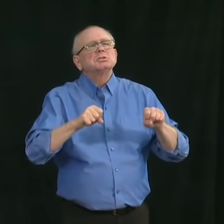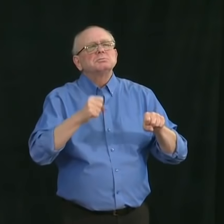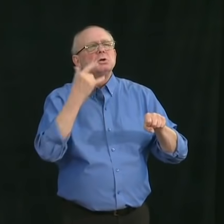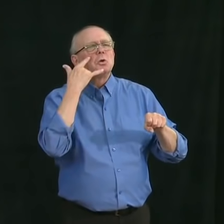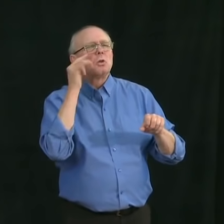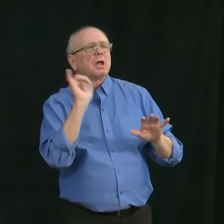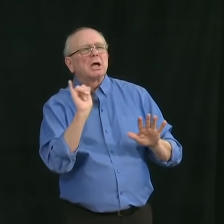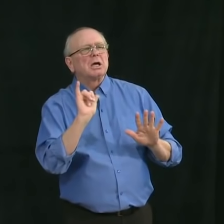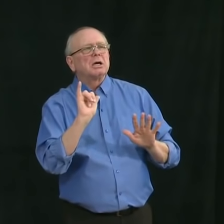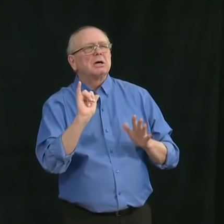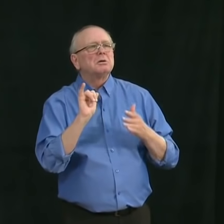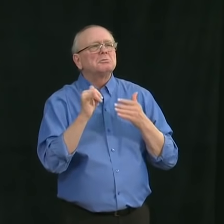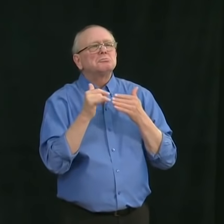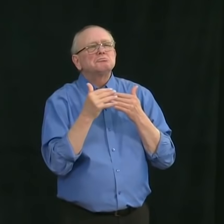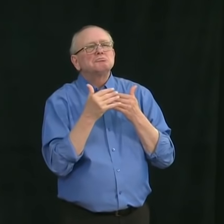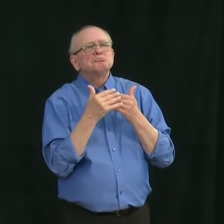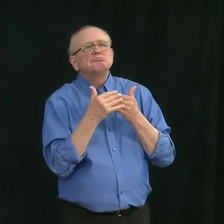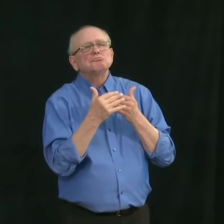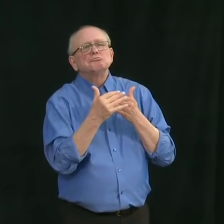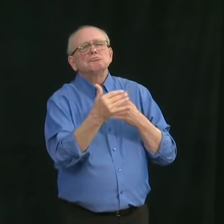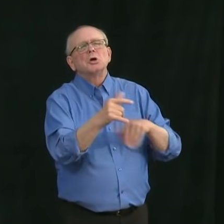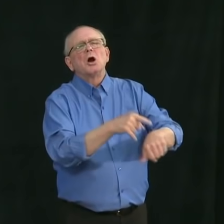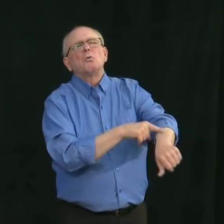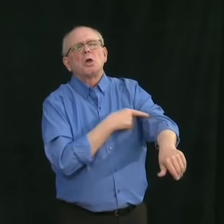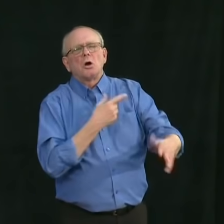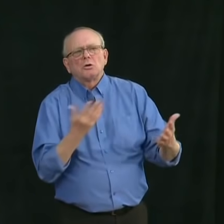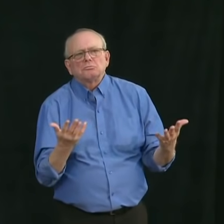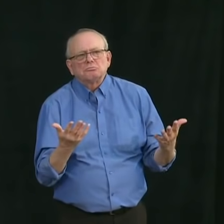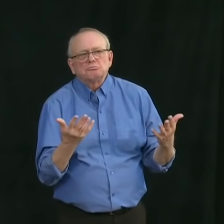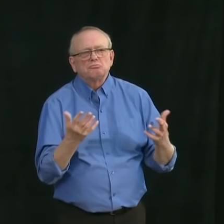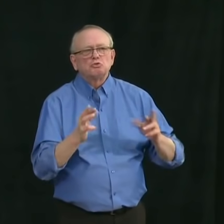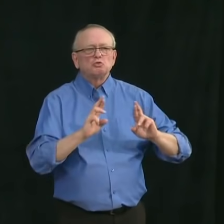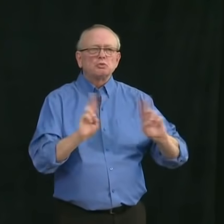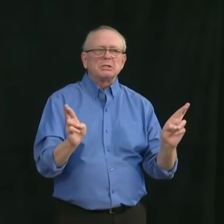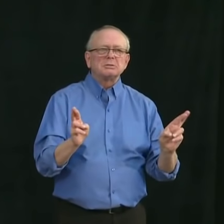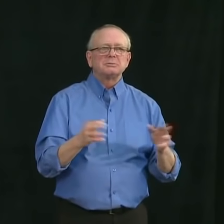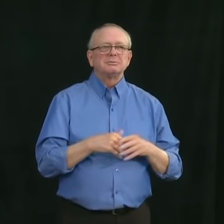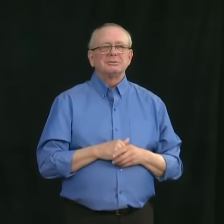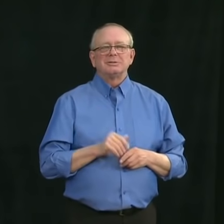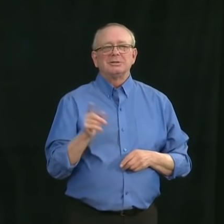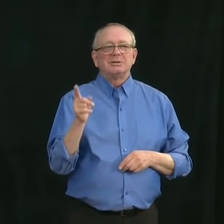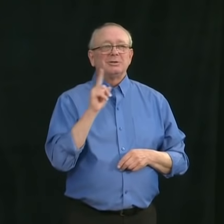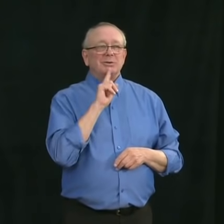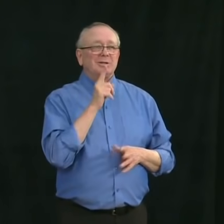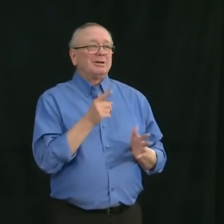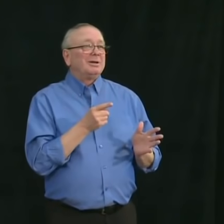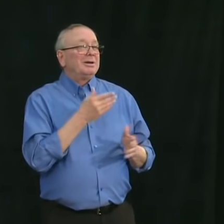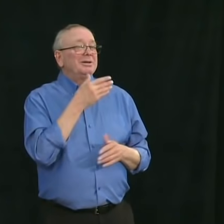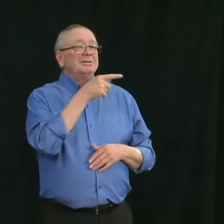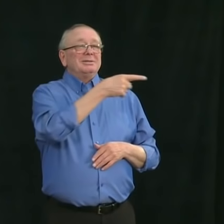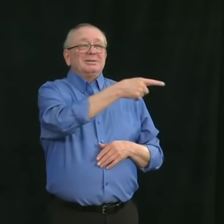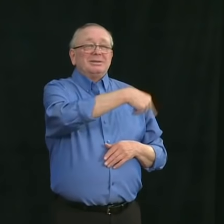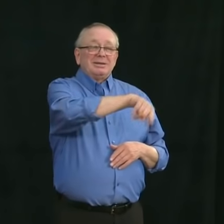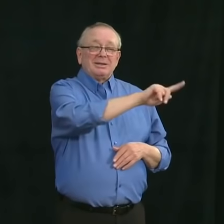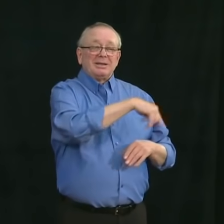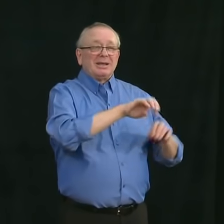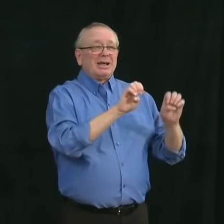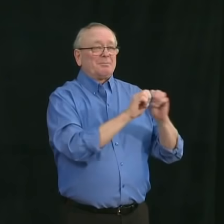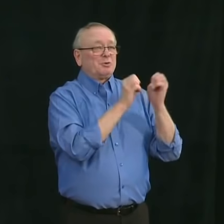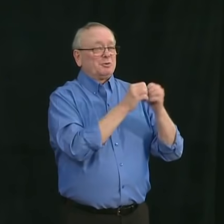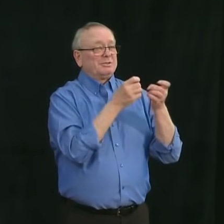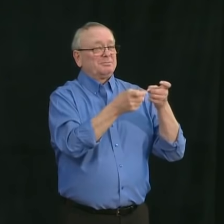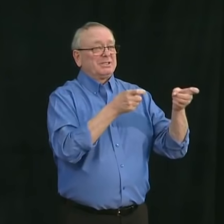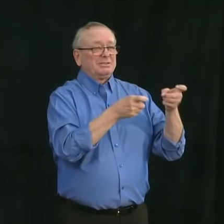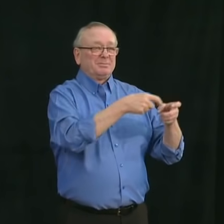that discussion with the Emergency Management Cabinet Committee has taken place, because exactly those questions are the ones that need to